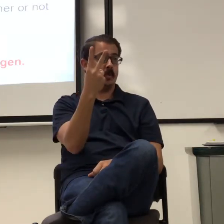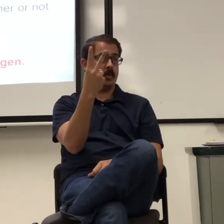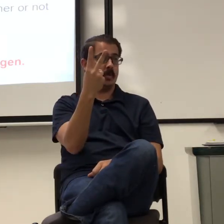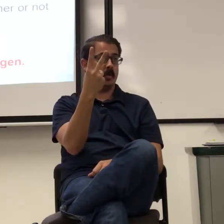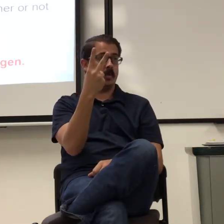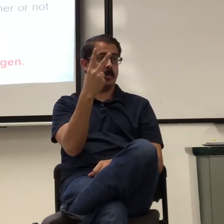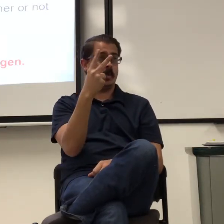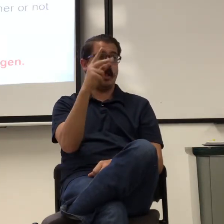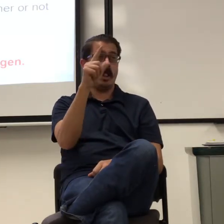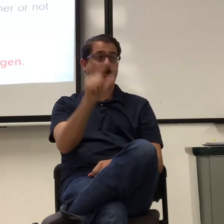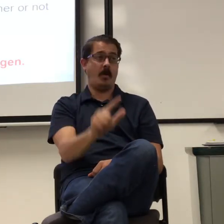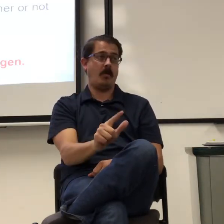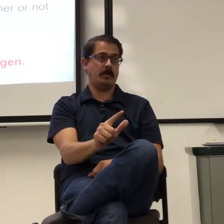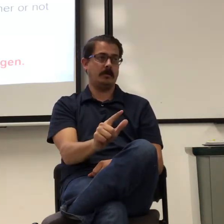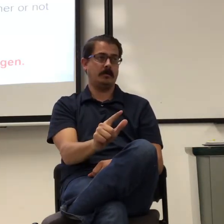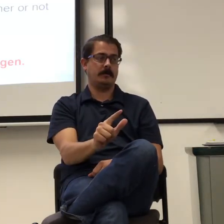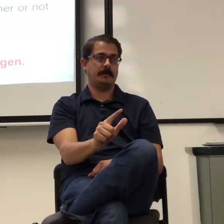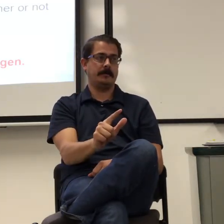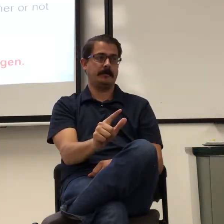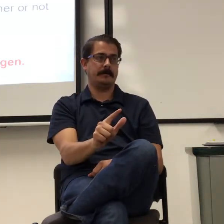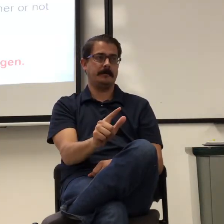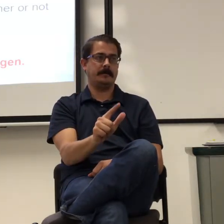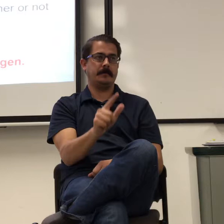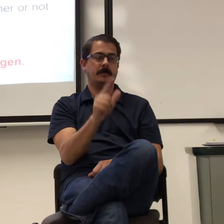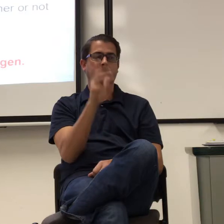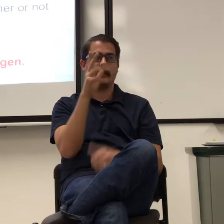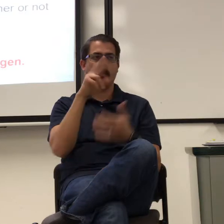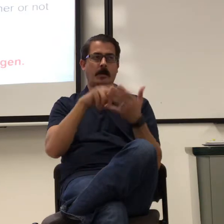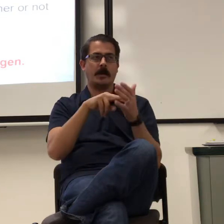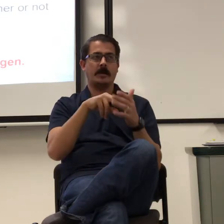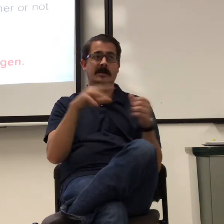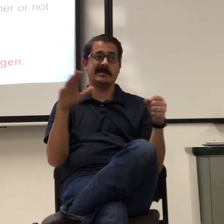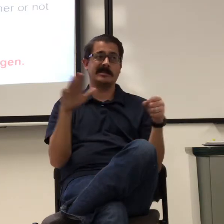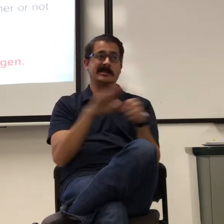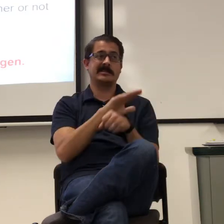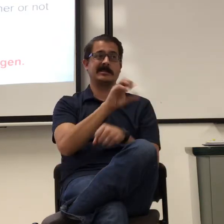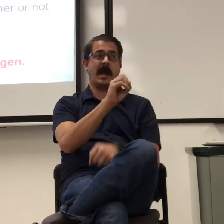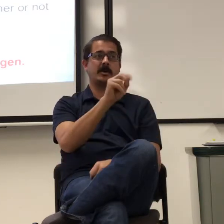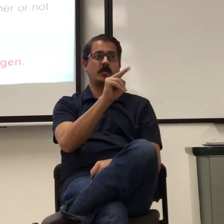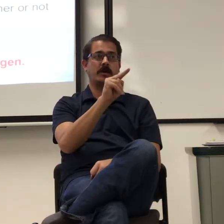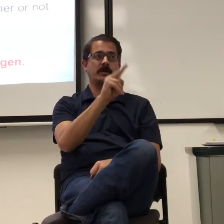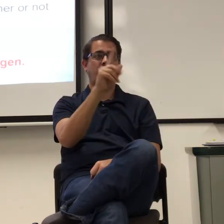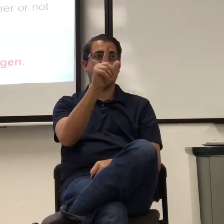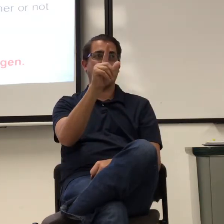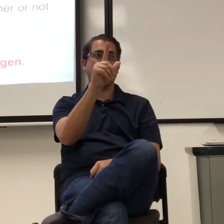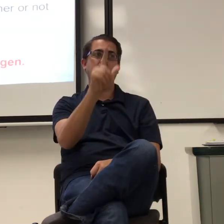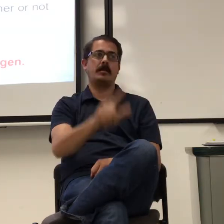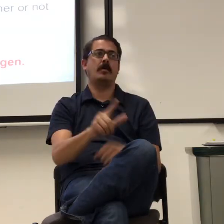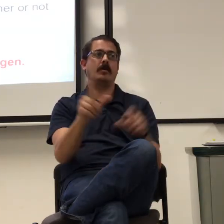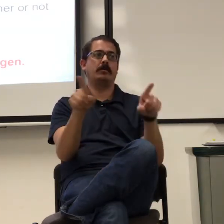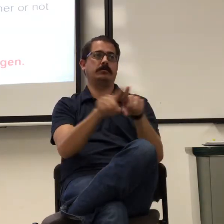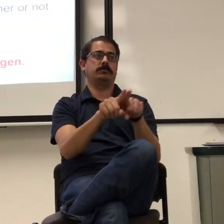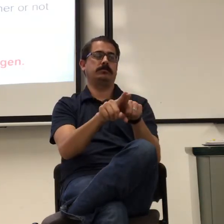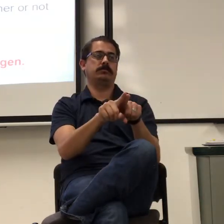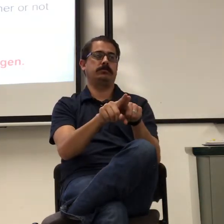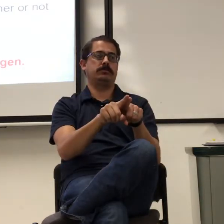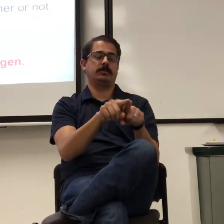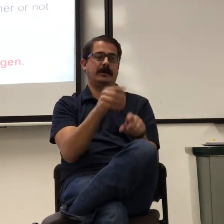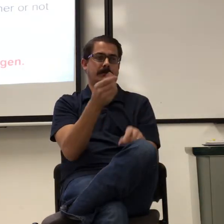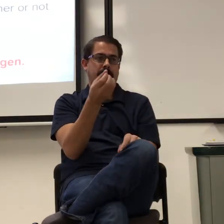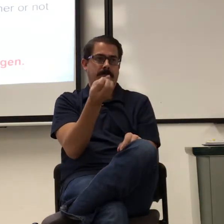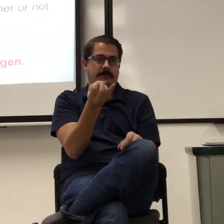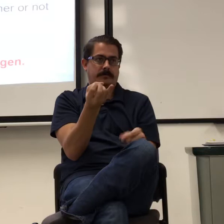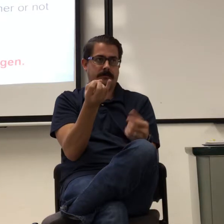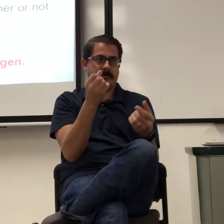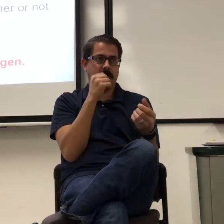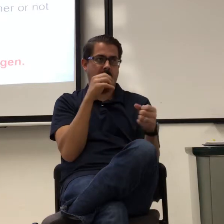is low, saturation will be low. It will be hardly saturated. It won't